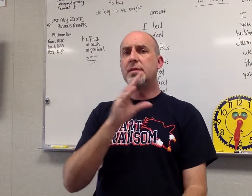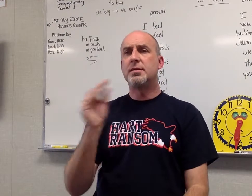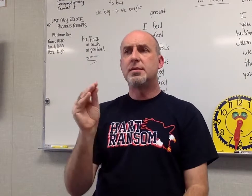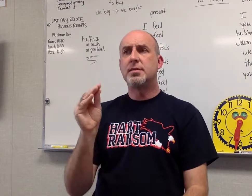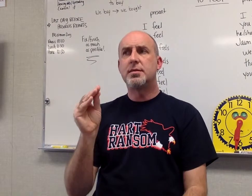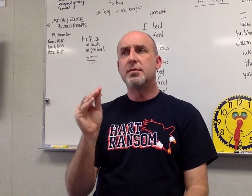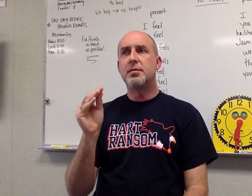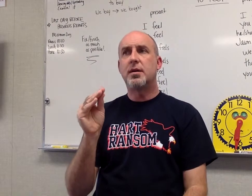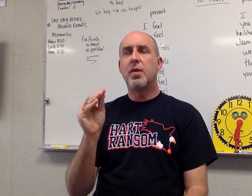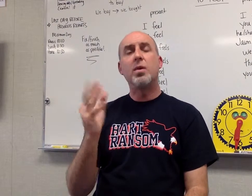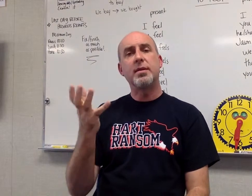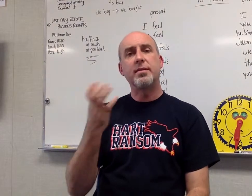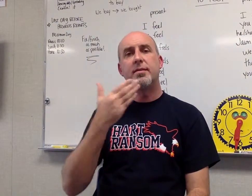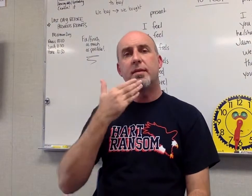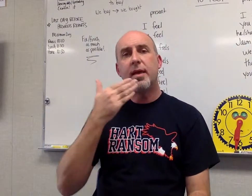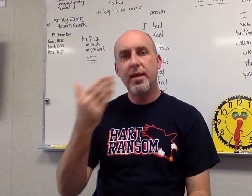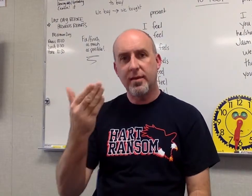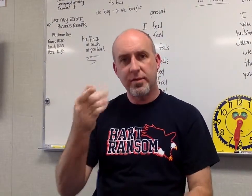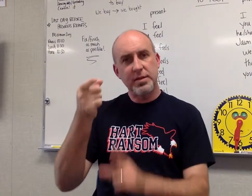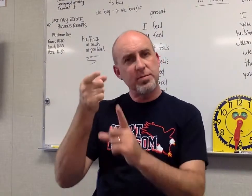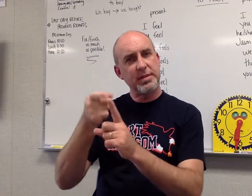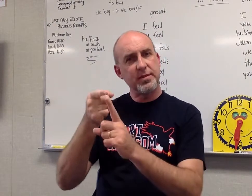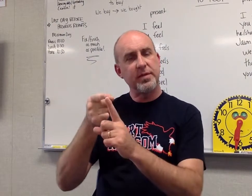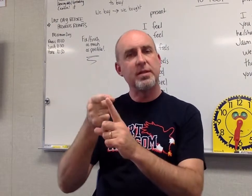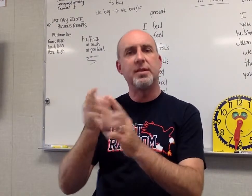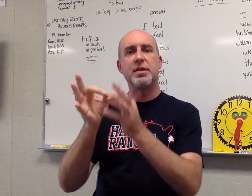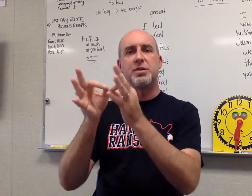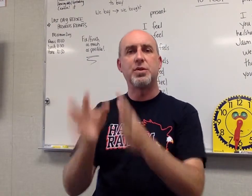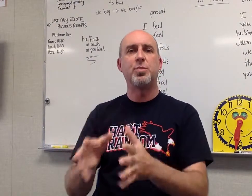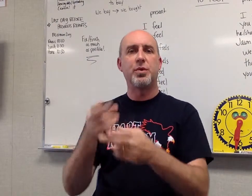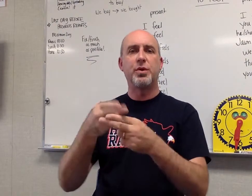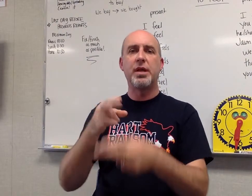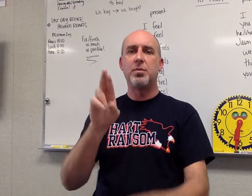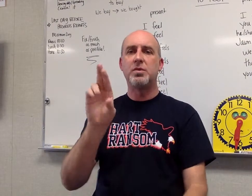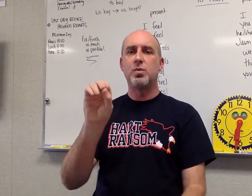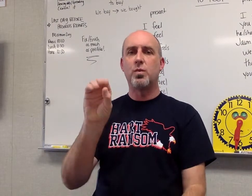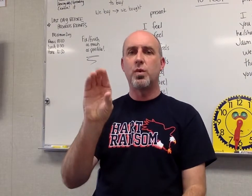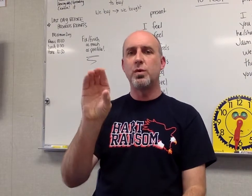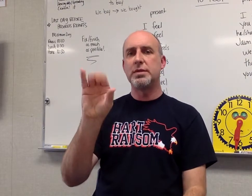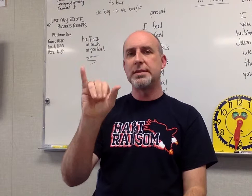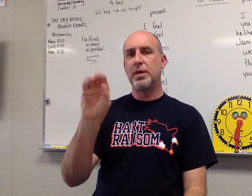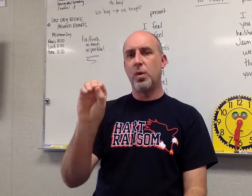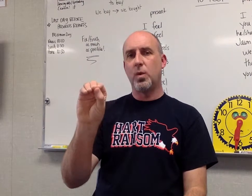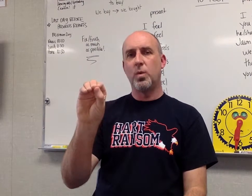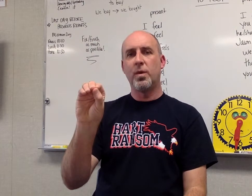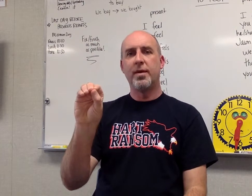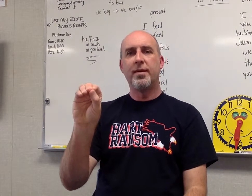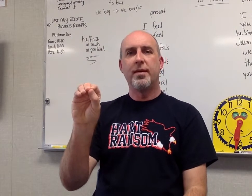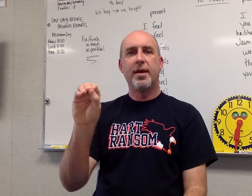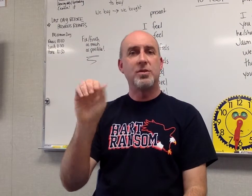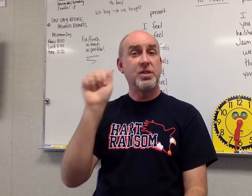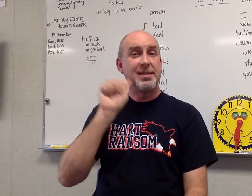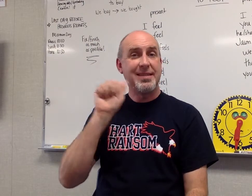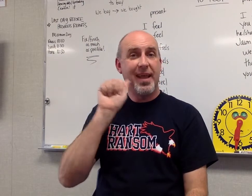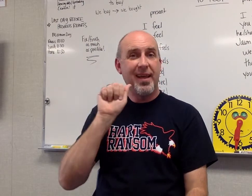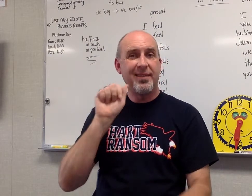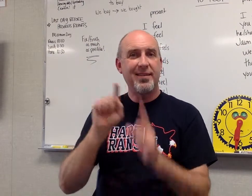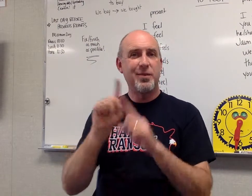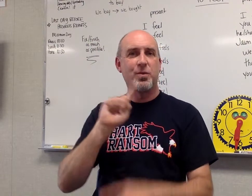And I want to thank very specifically the interpreter. Her name is Rocio, and she is an aunt to a